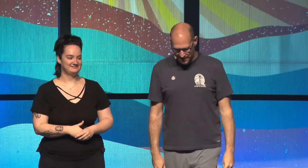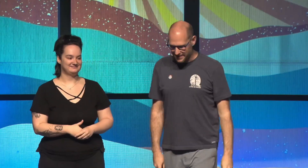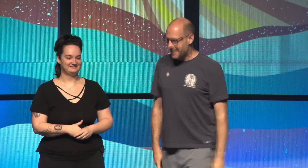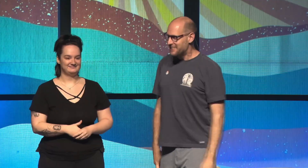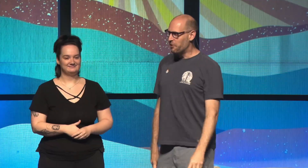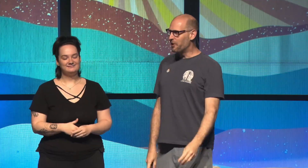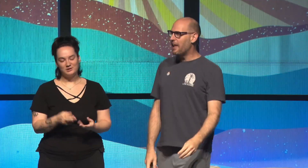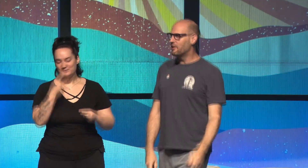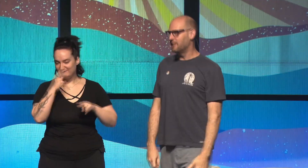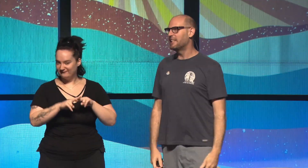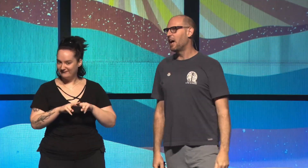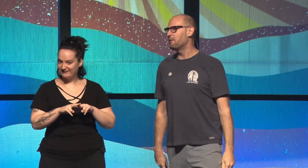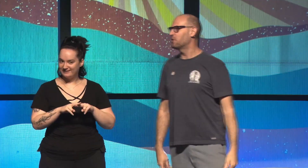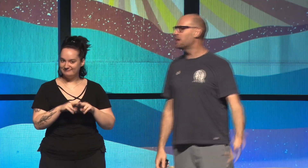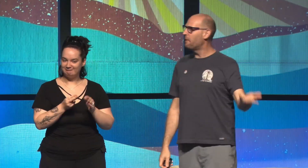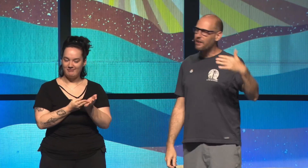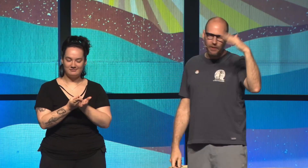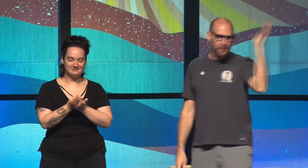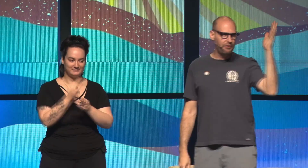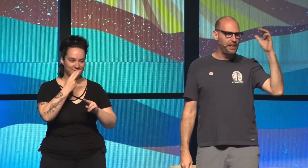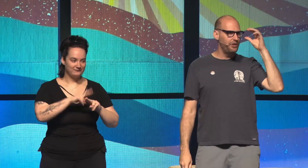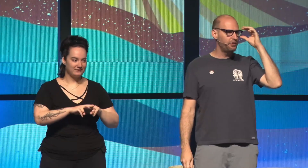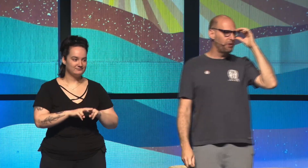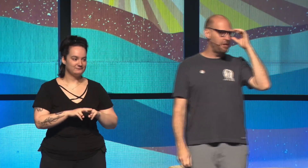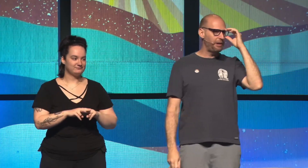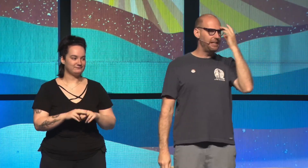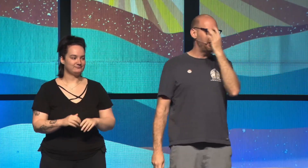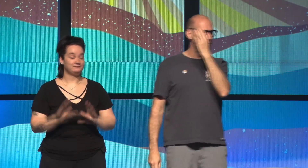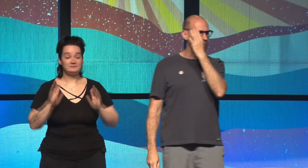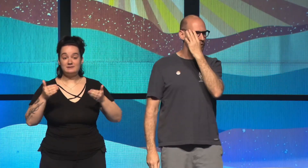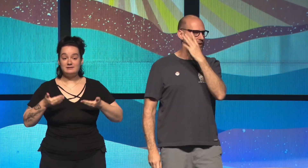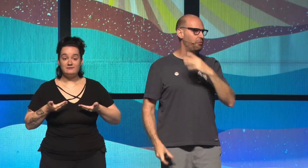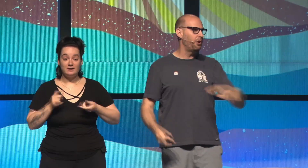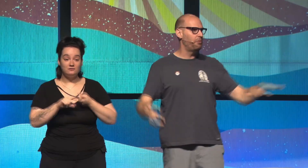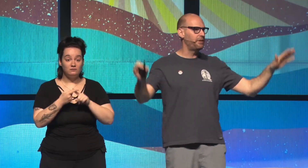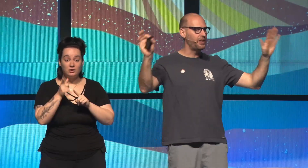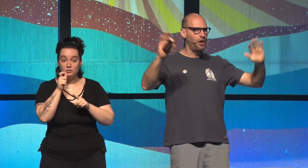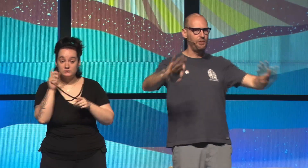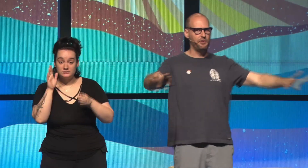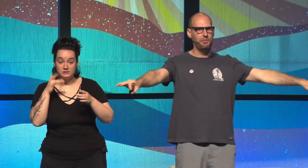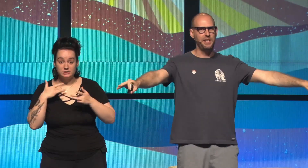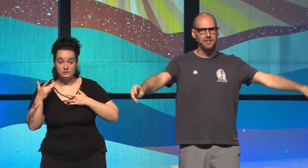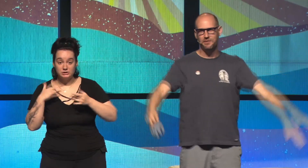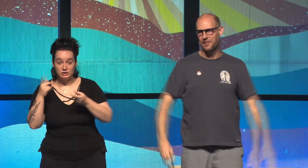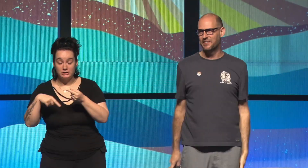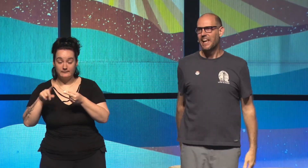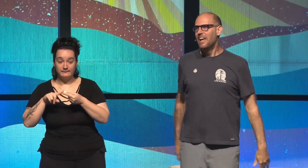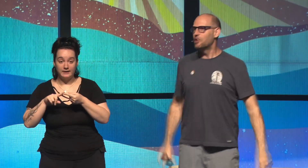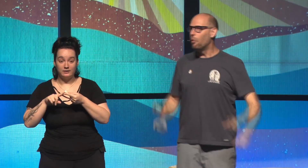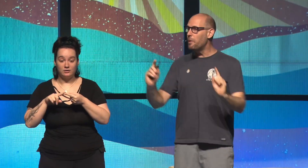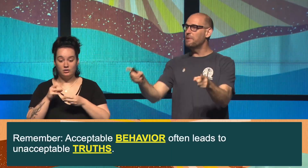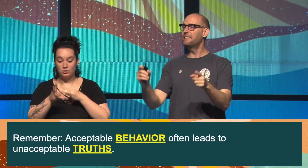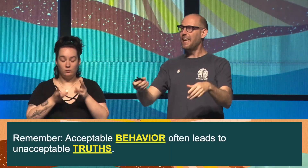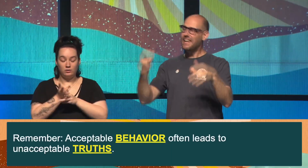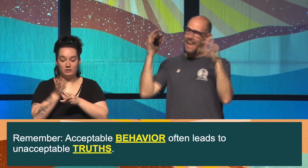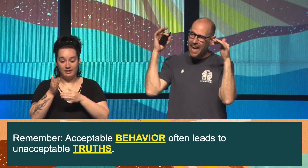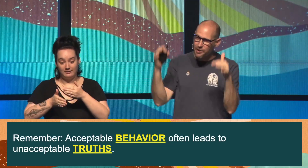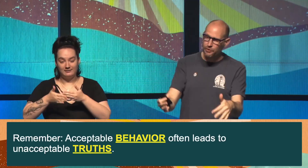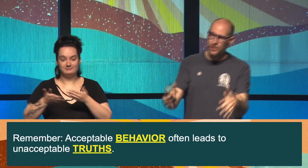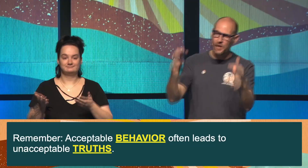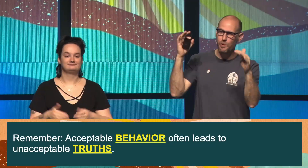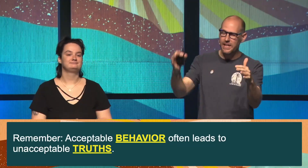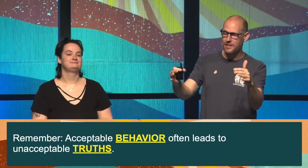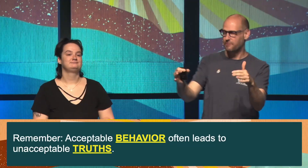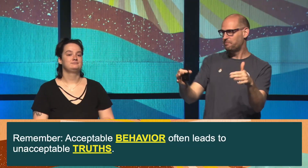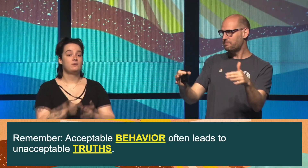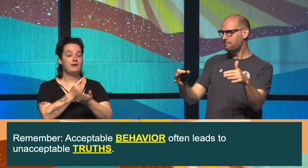lot of fun. So we're going to have a good time. So come out, invite a friend who's worried about the end of the world, and we'll hopefully calm everybody's fears. So what we've been saying